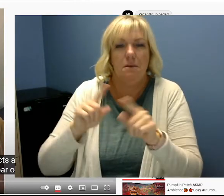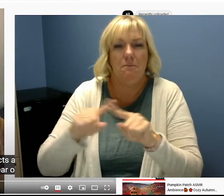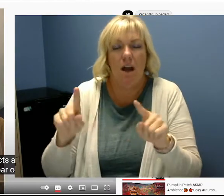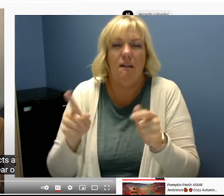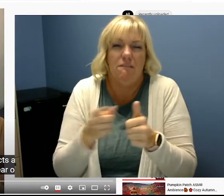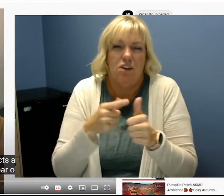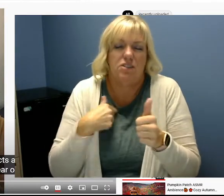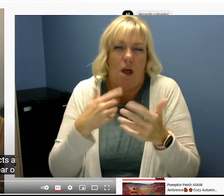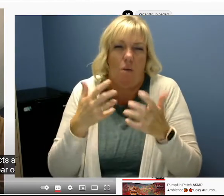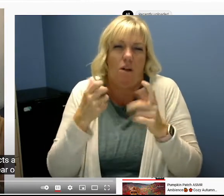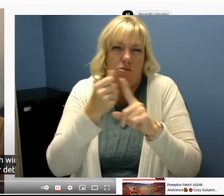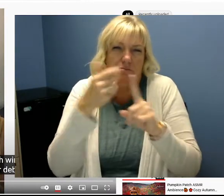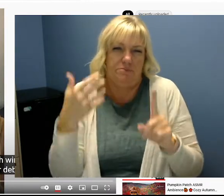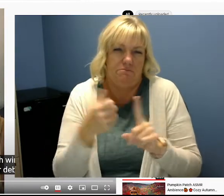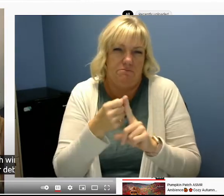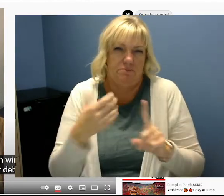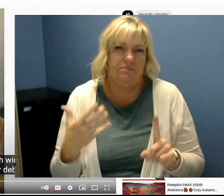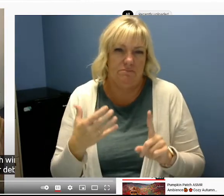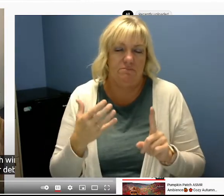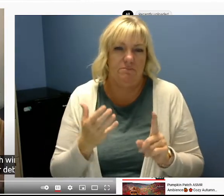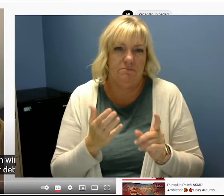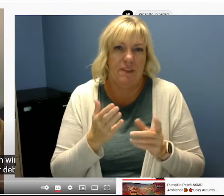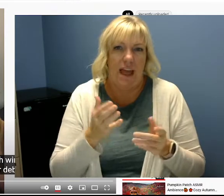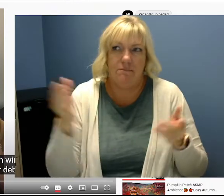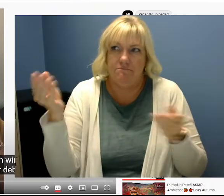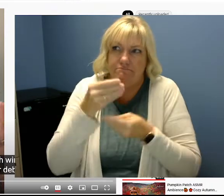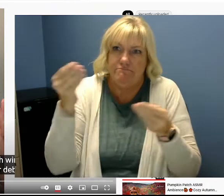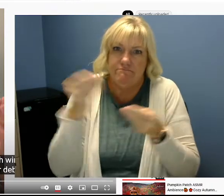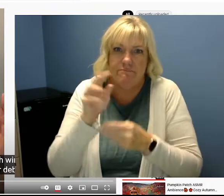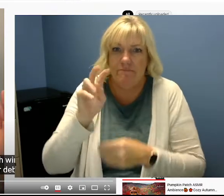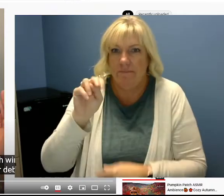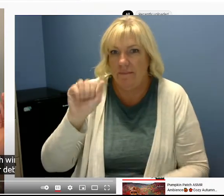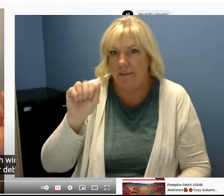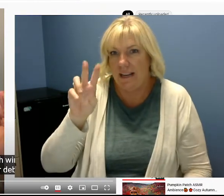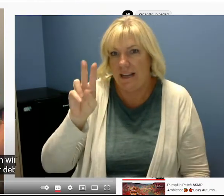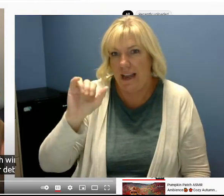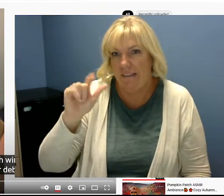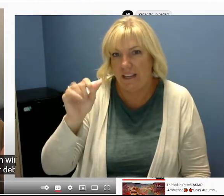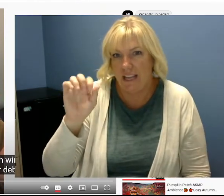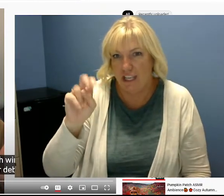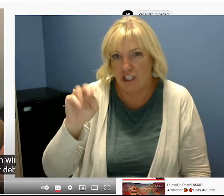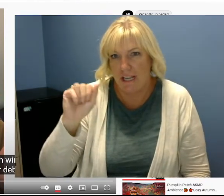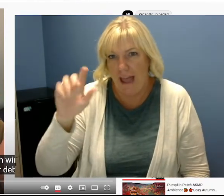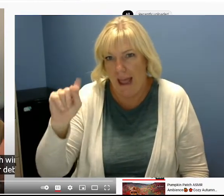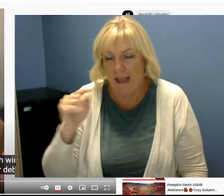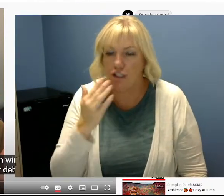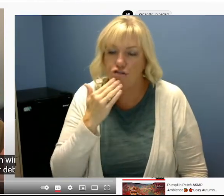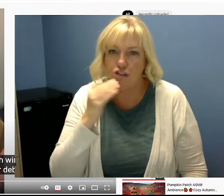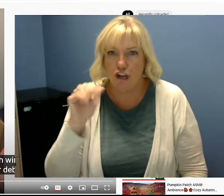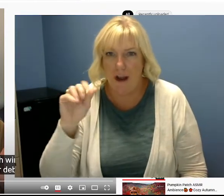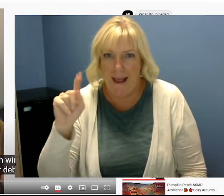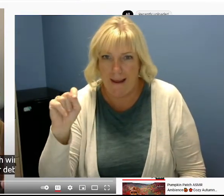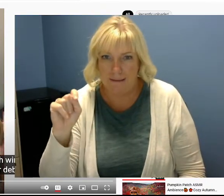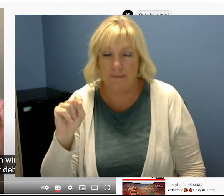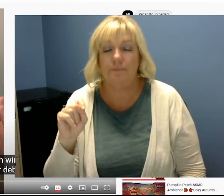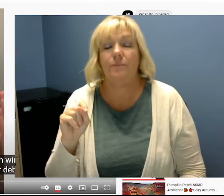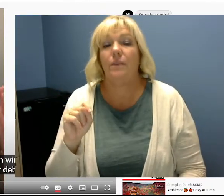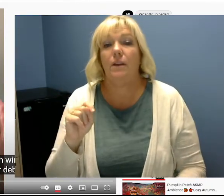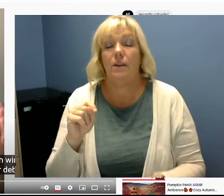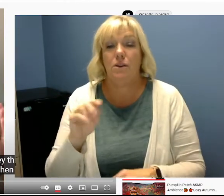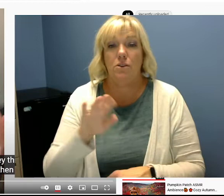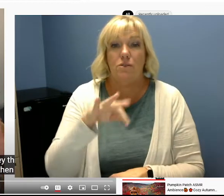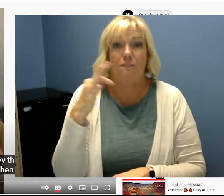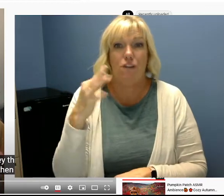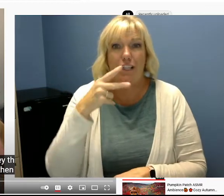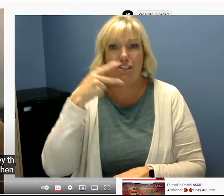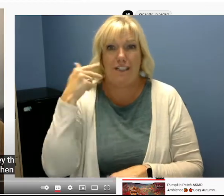Acts, since those appear on your outline. So when the English win the French and Indian Wars, like their